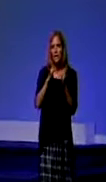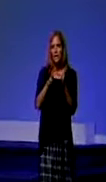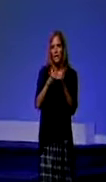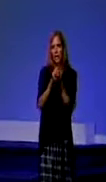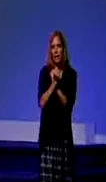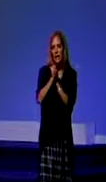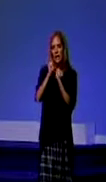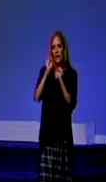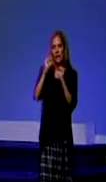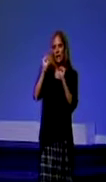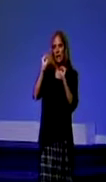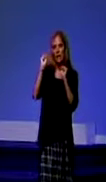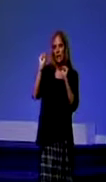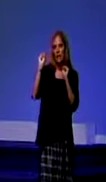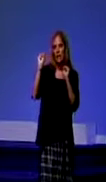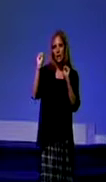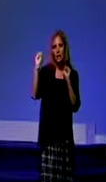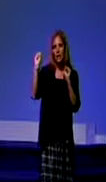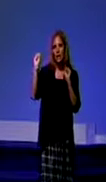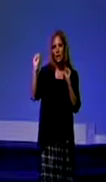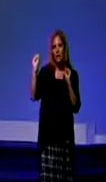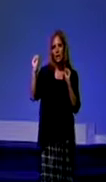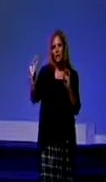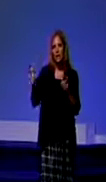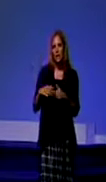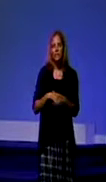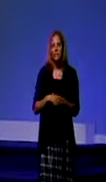Jesus saves.